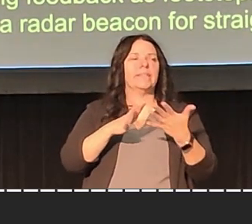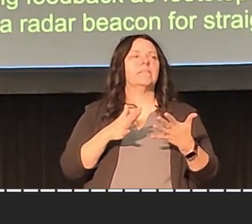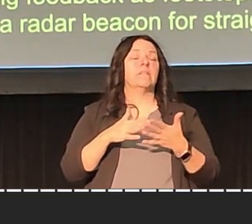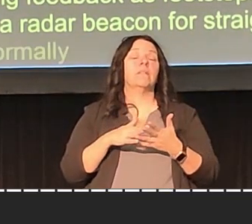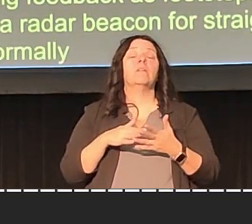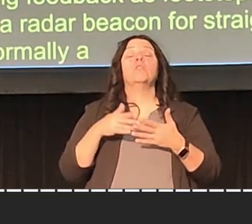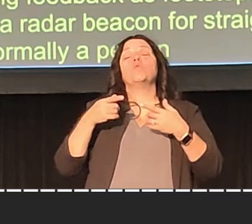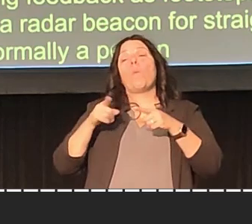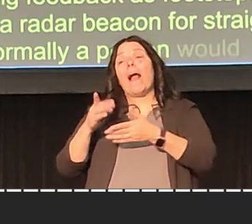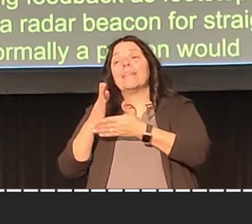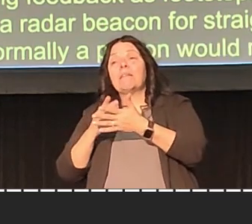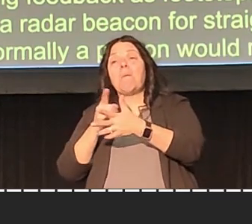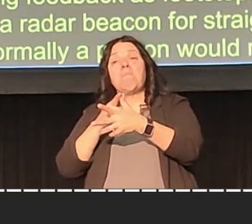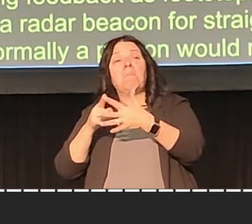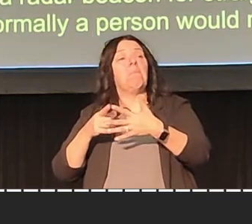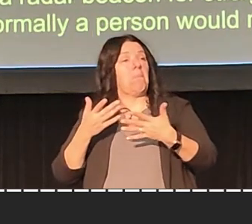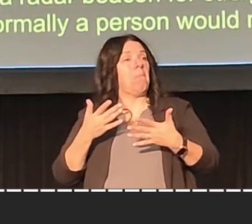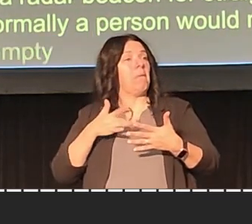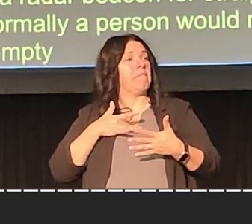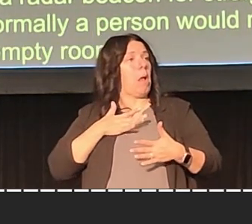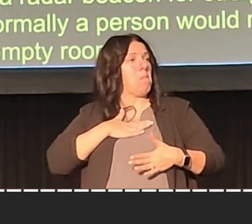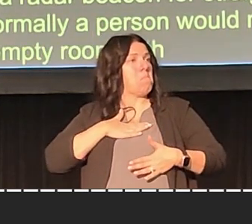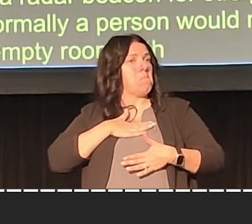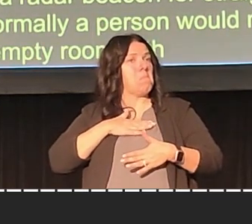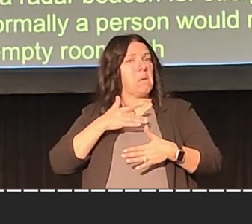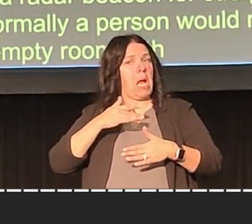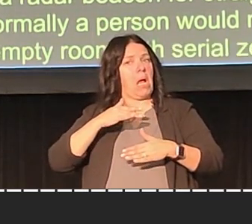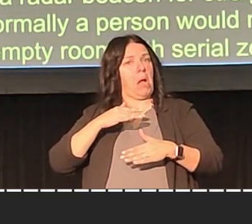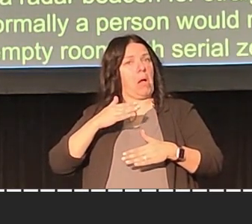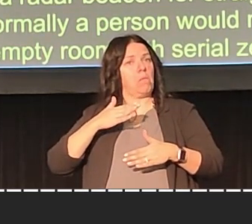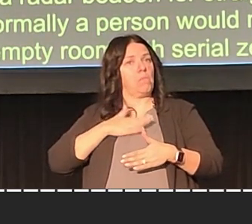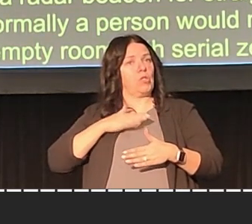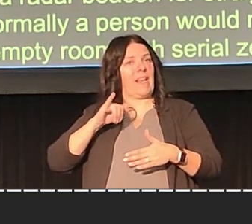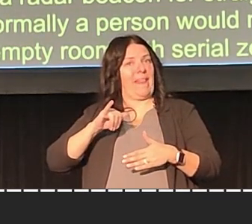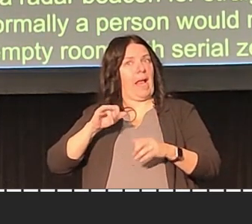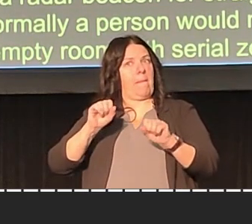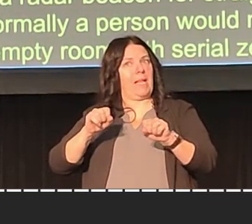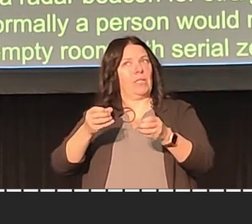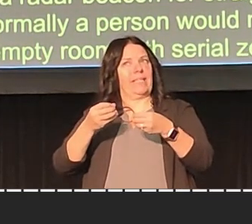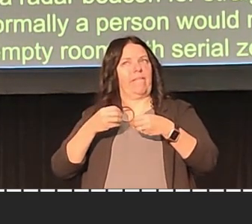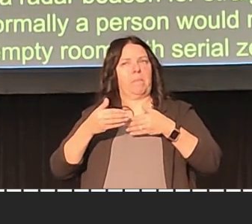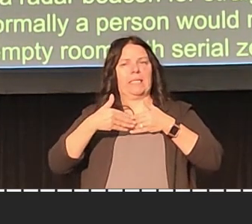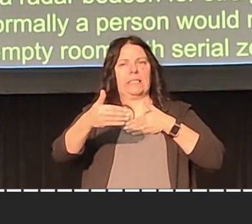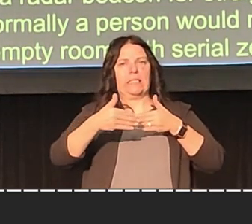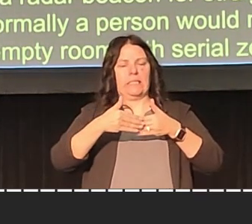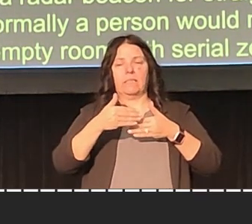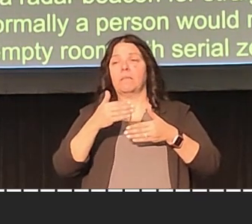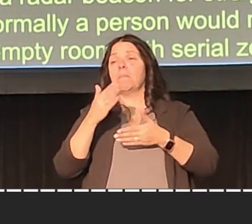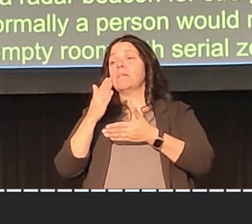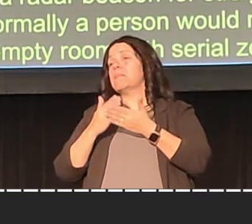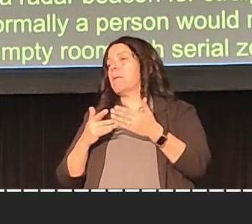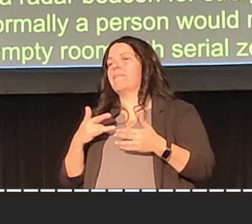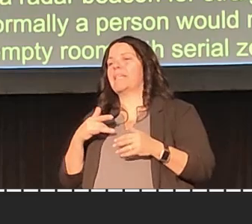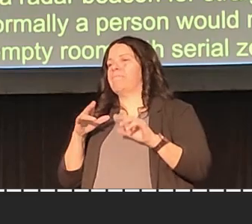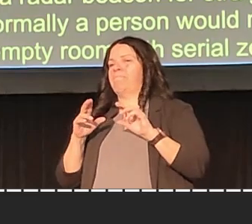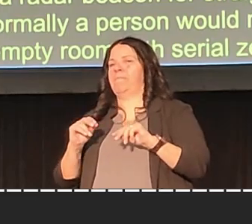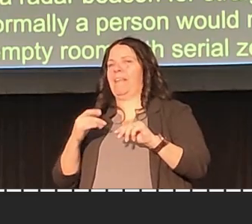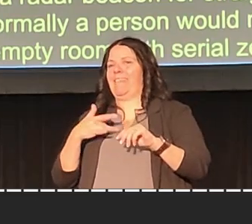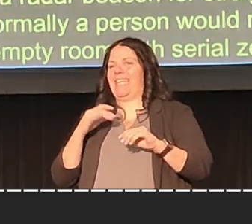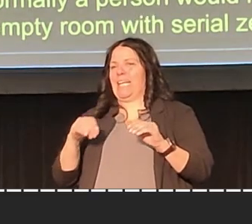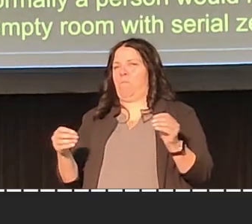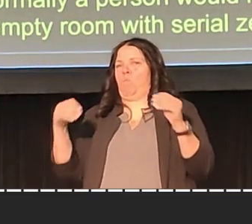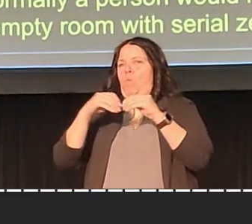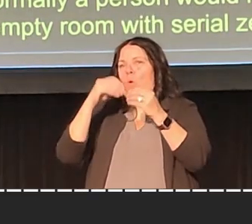appreciated its ability to provide distance cues, others felt it lacked the necessary detail to